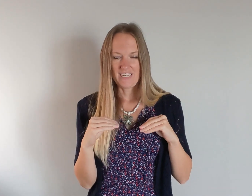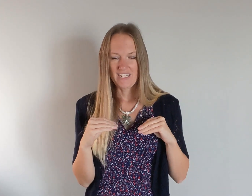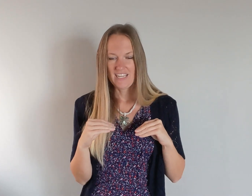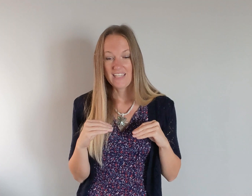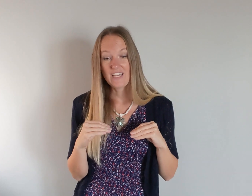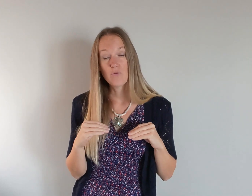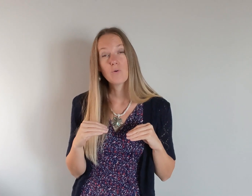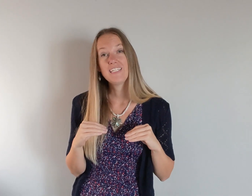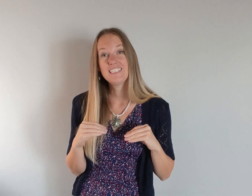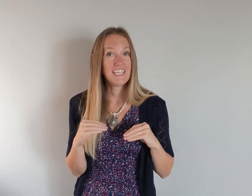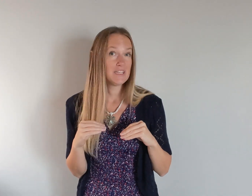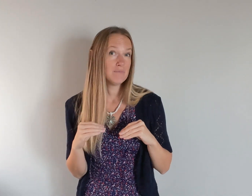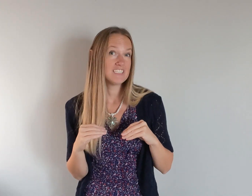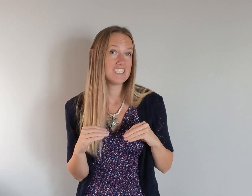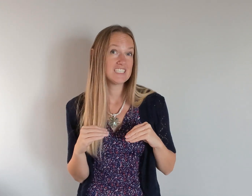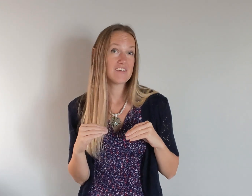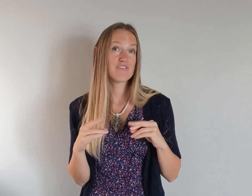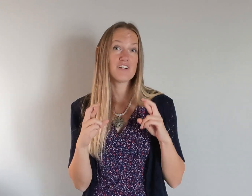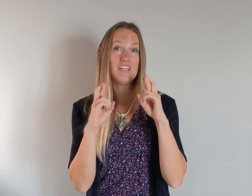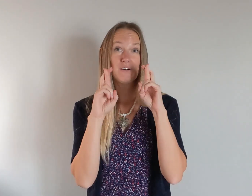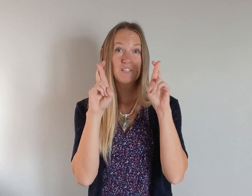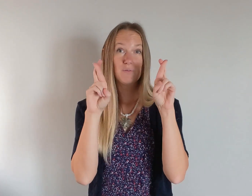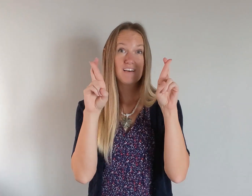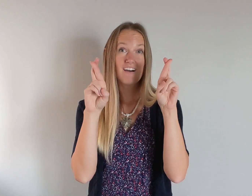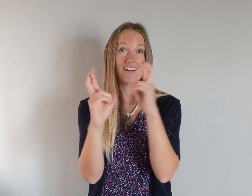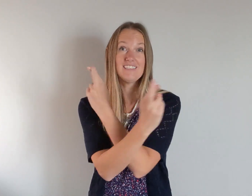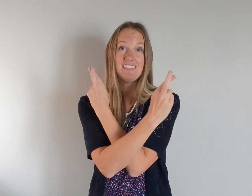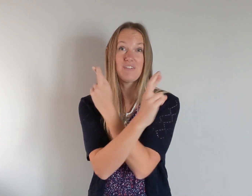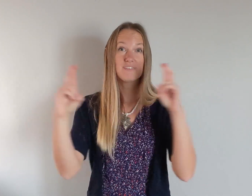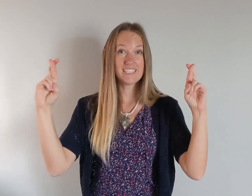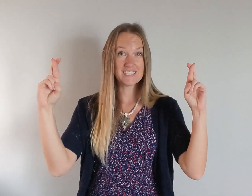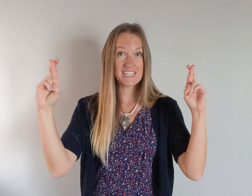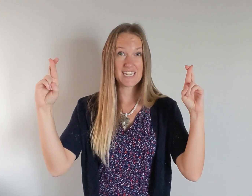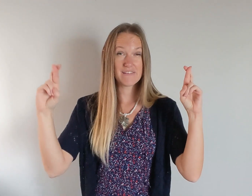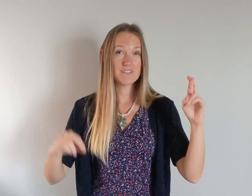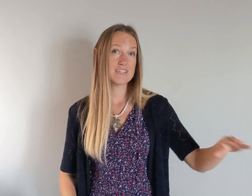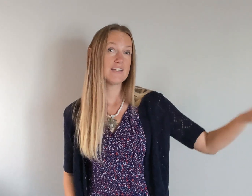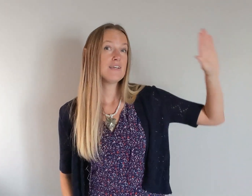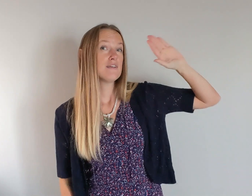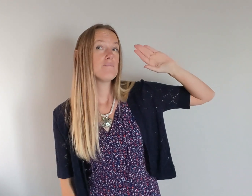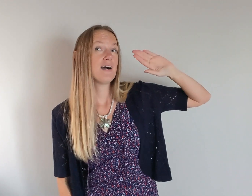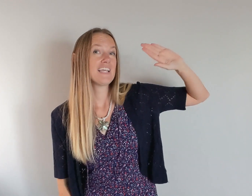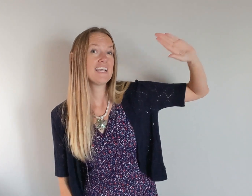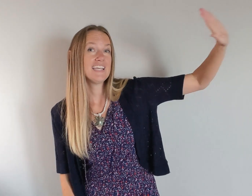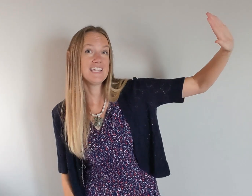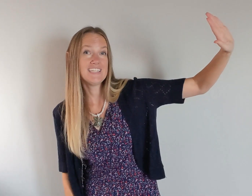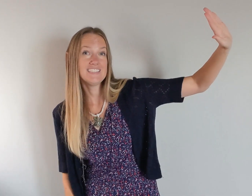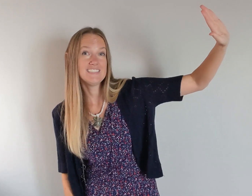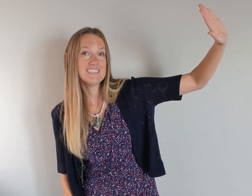Accepted, and then redeemed is just like free, only with R's. Redeemed by His,